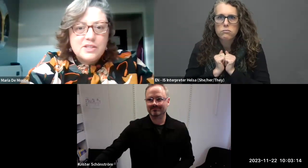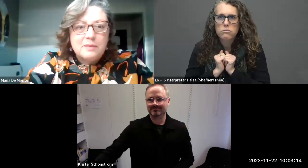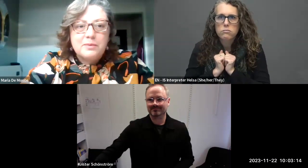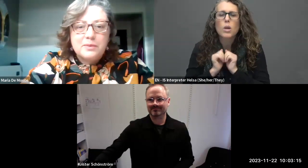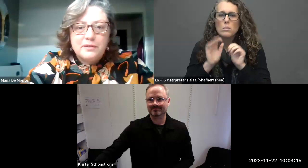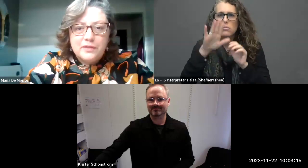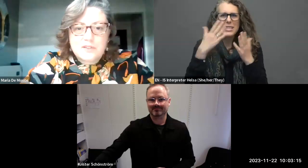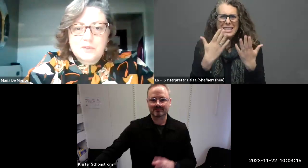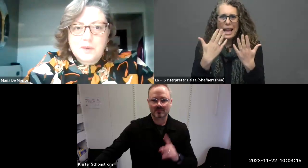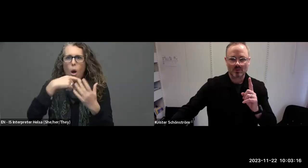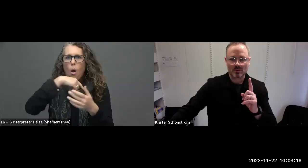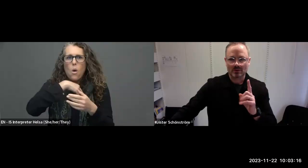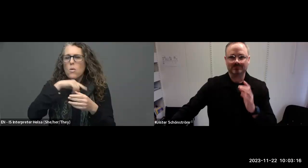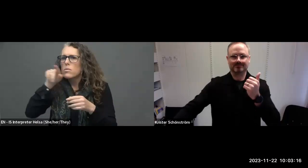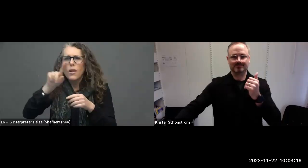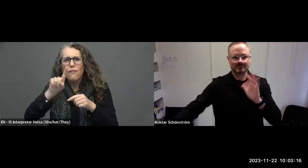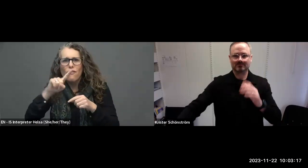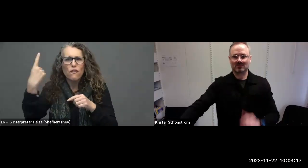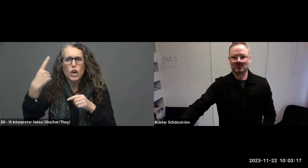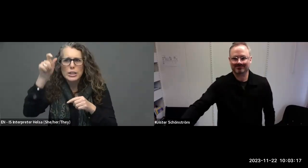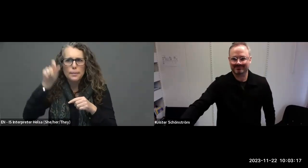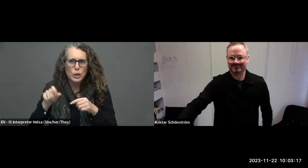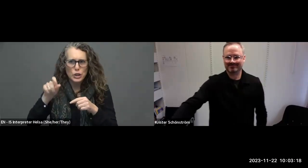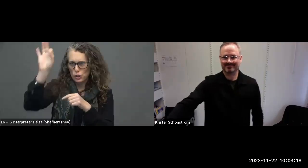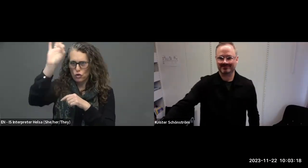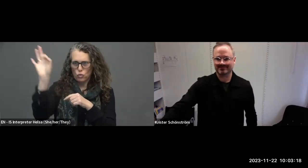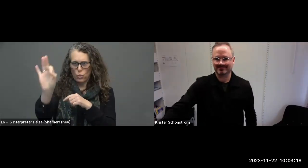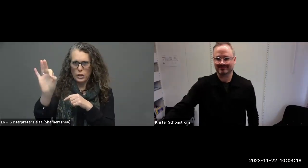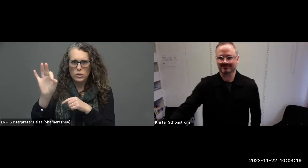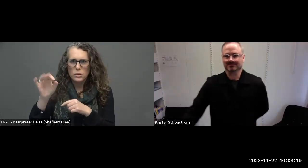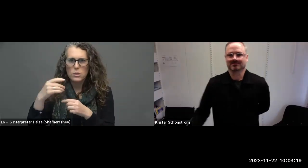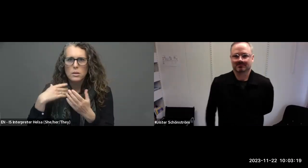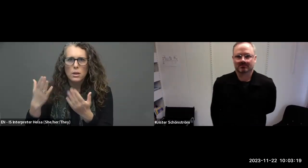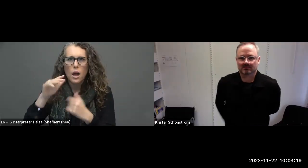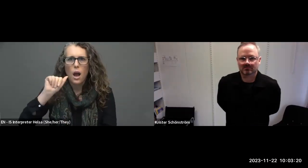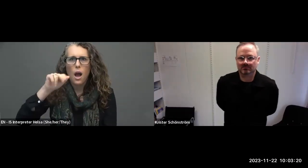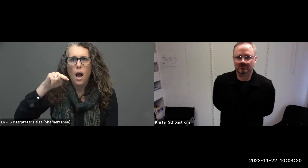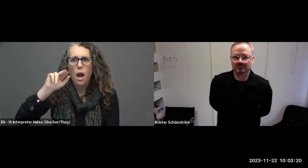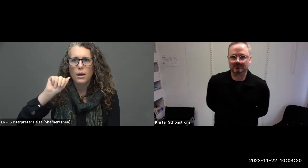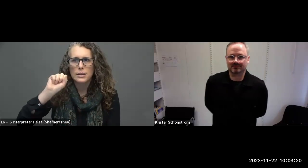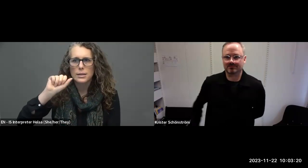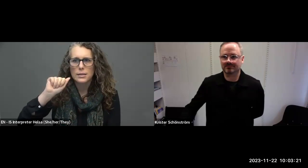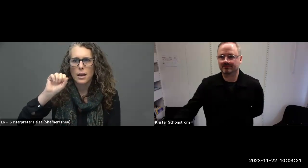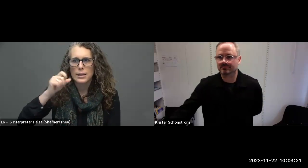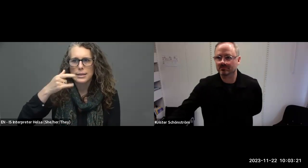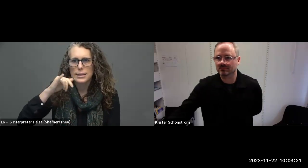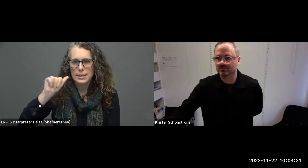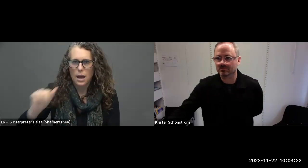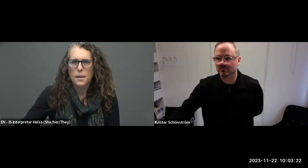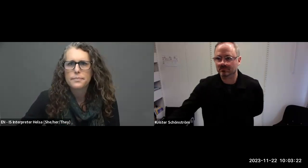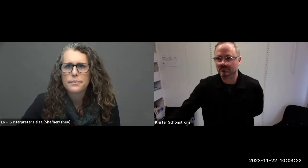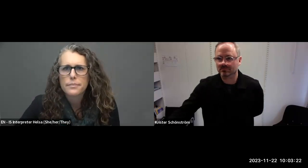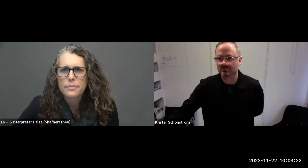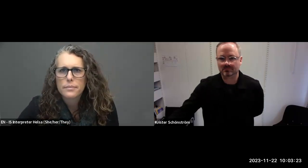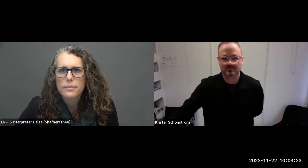I'll quickly jump to the first question, calling in Anastasia Parini,